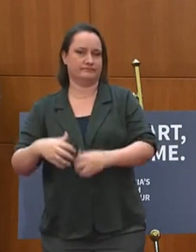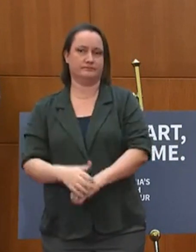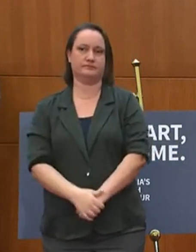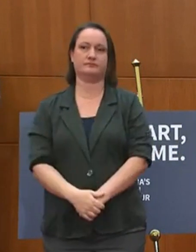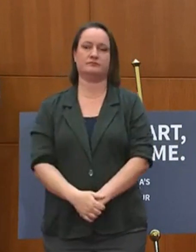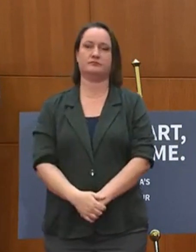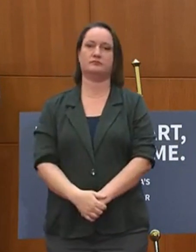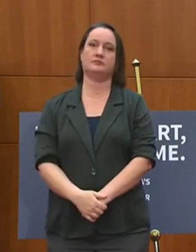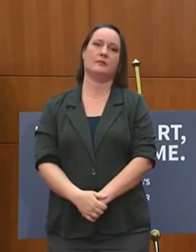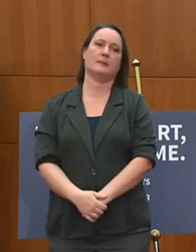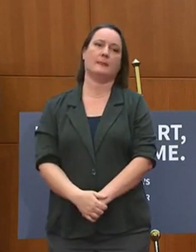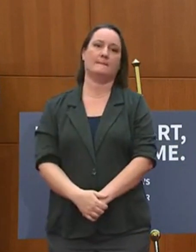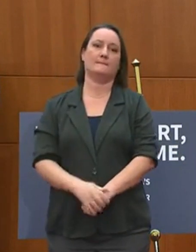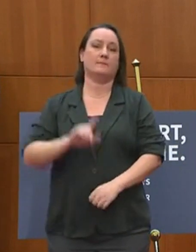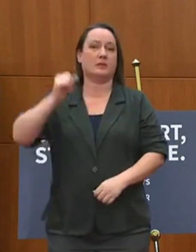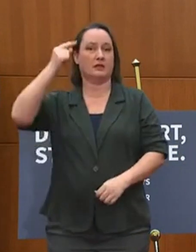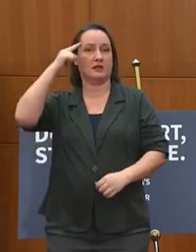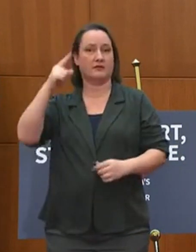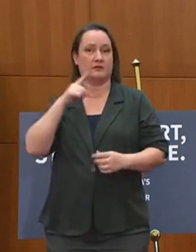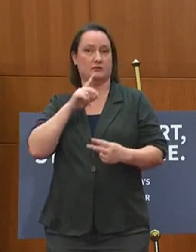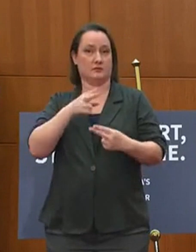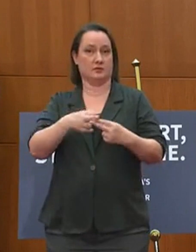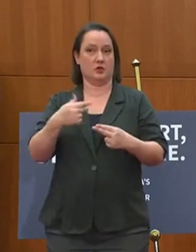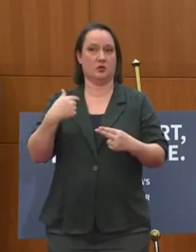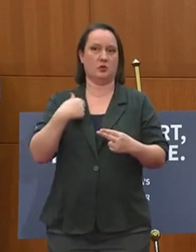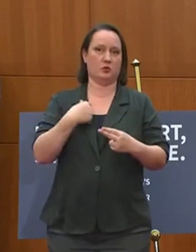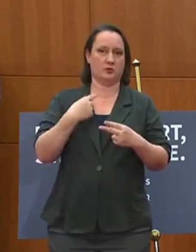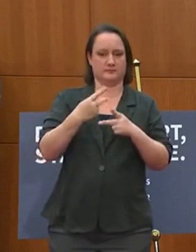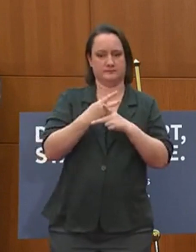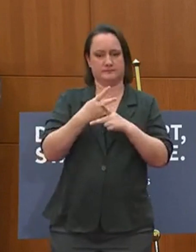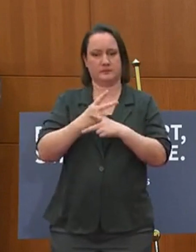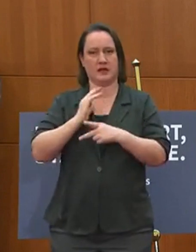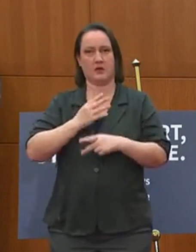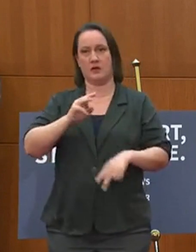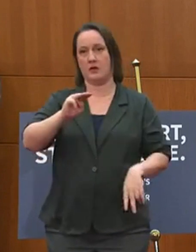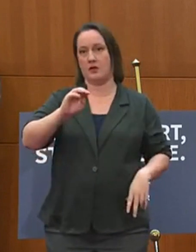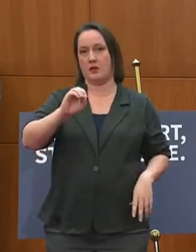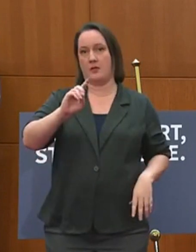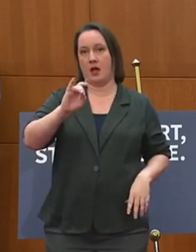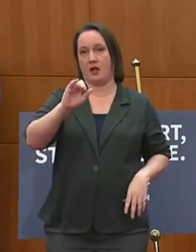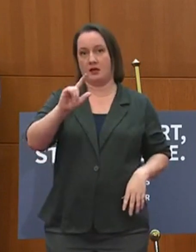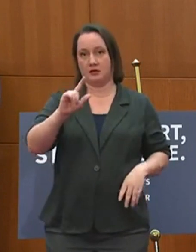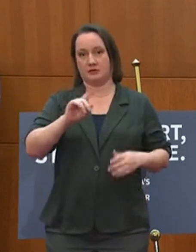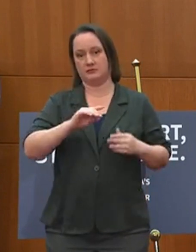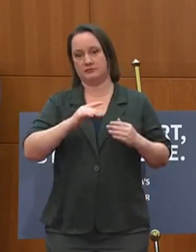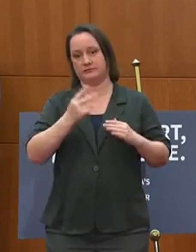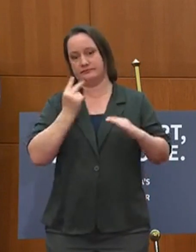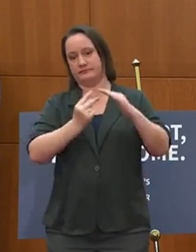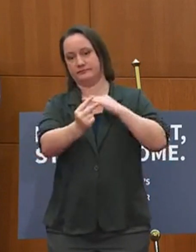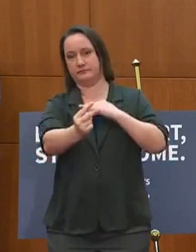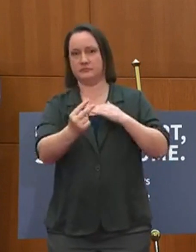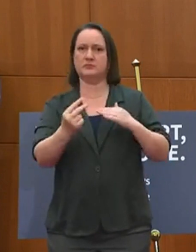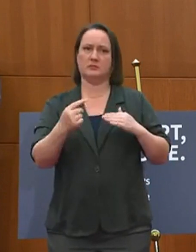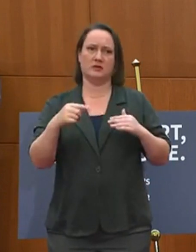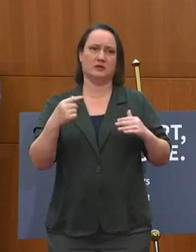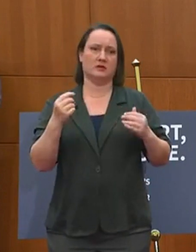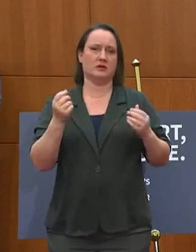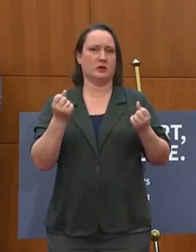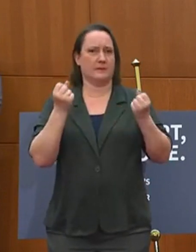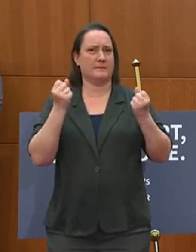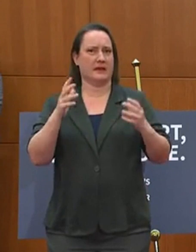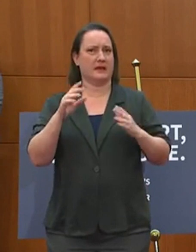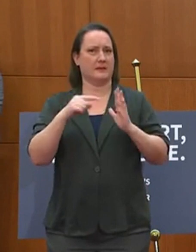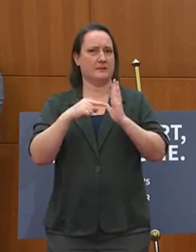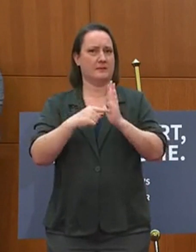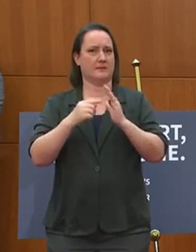The governor mentioned that we are working on modeling. There are a number of models in existence, as you are all